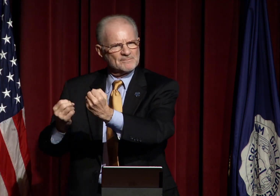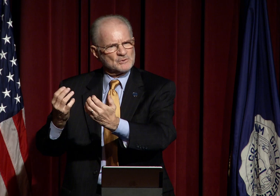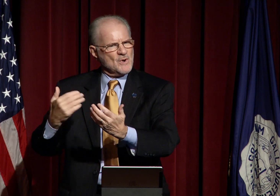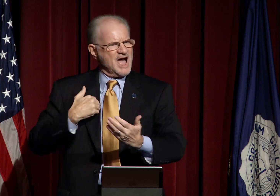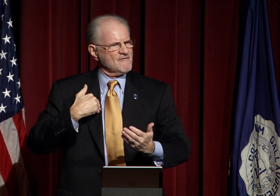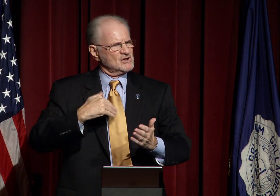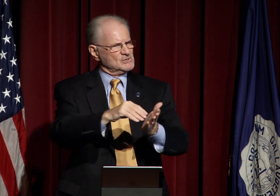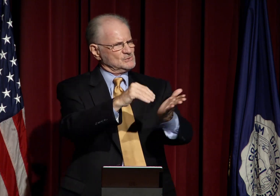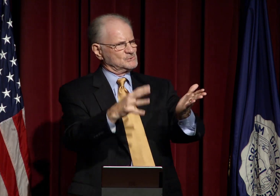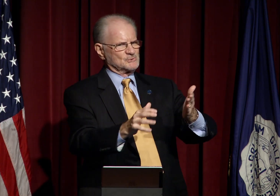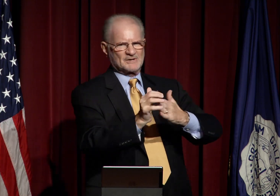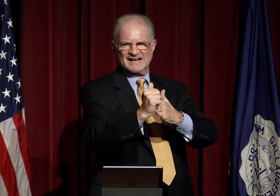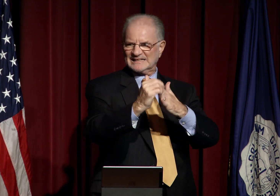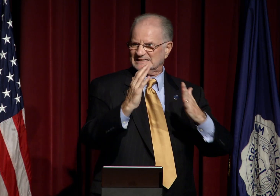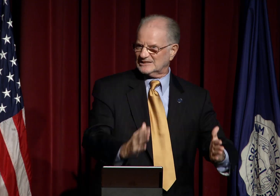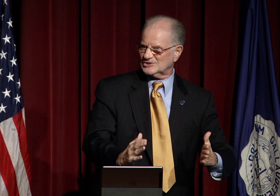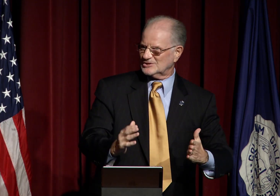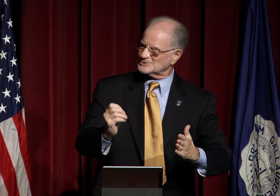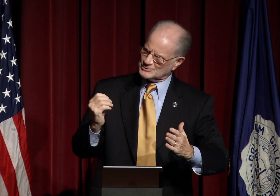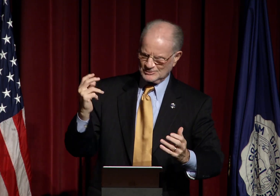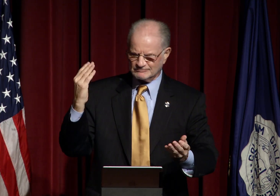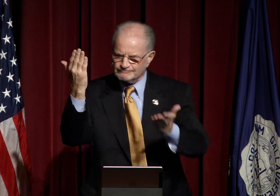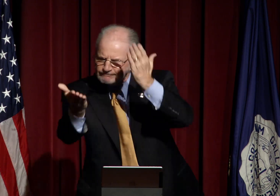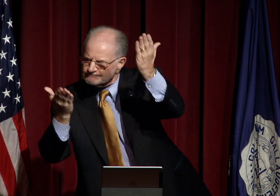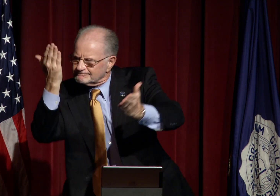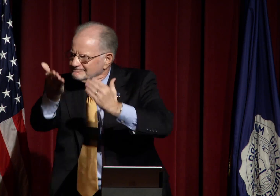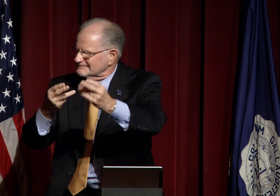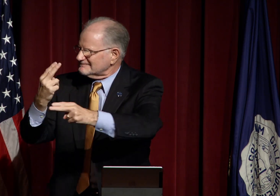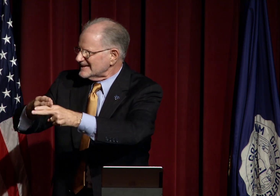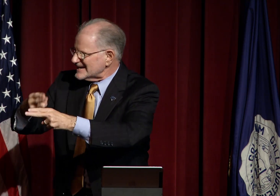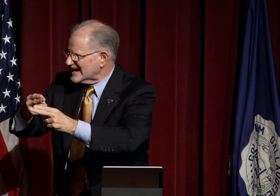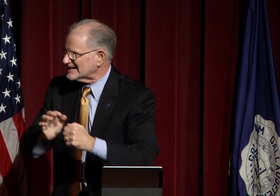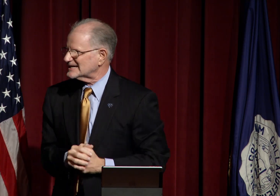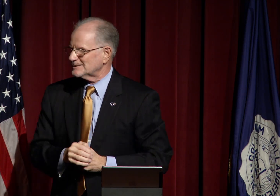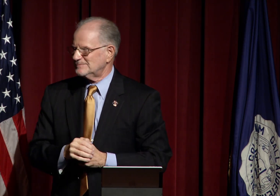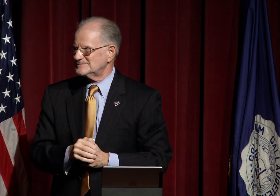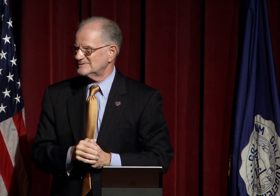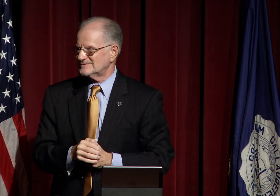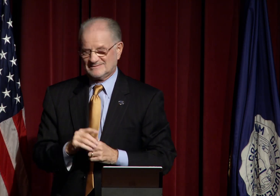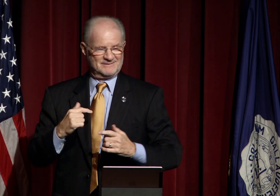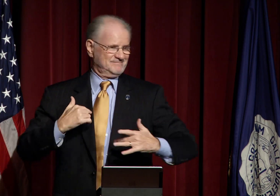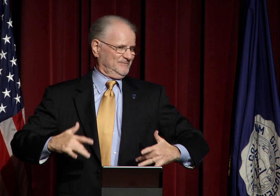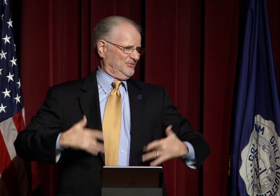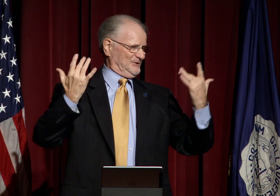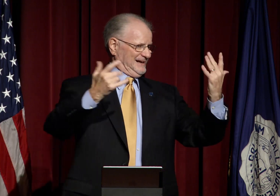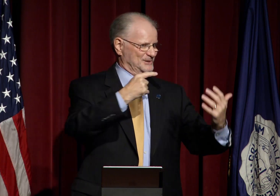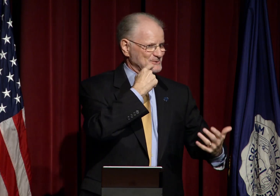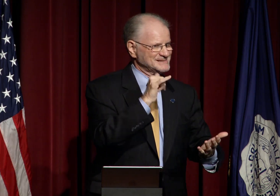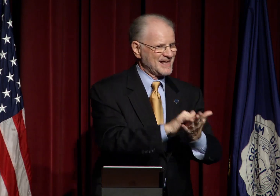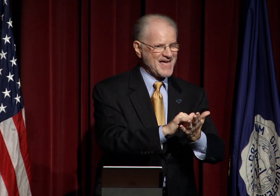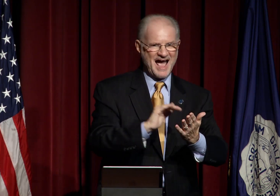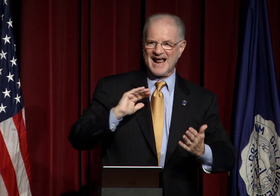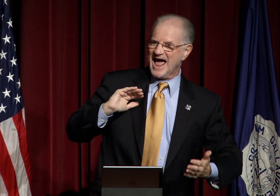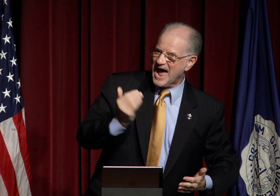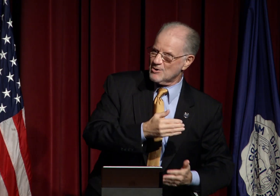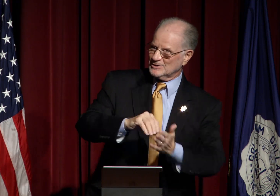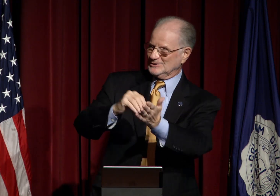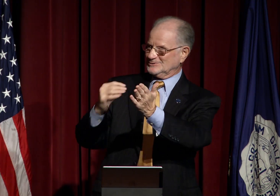we were invited by the zoo to have our student leaders propose possible names for these 2 new additions